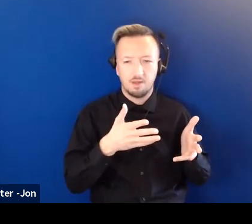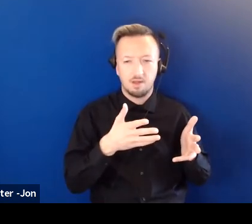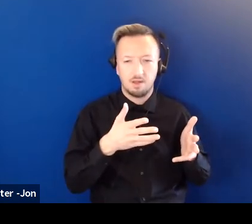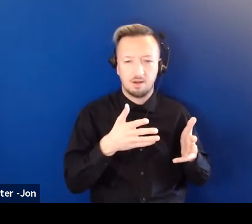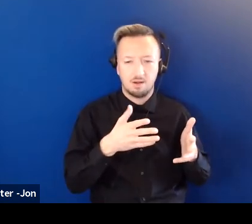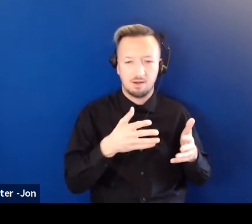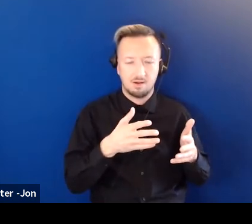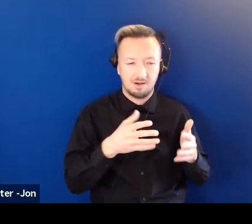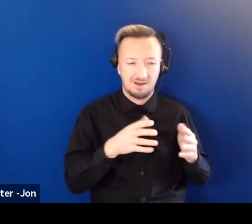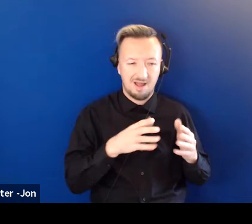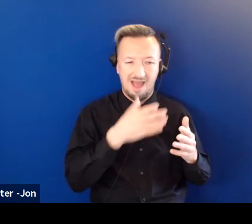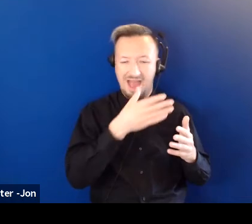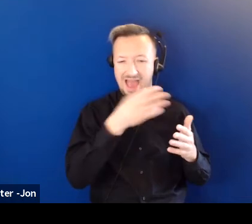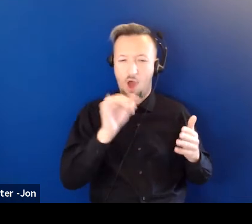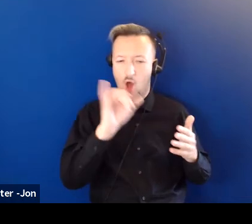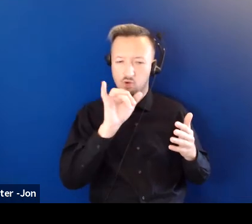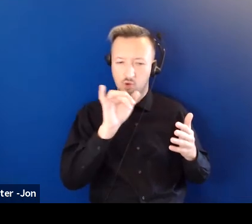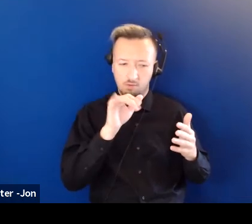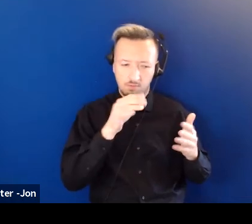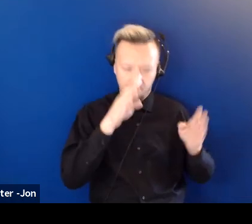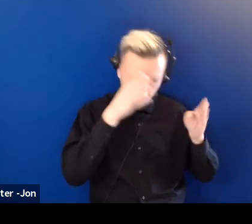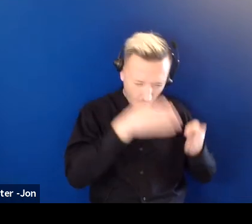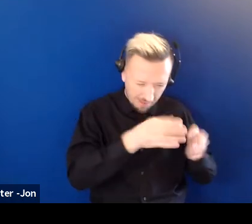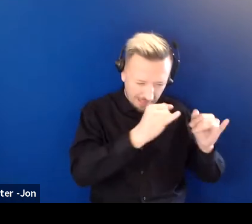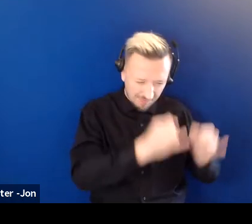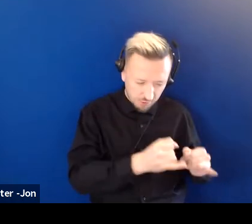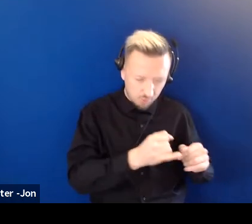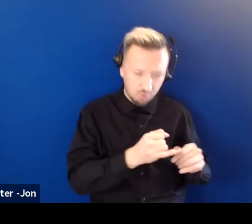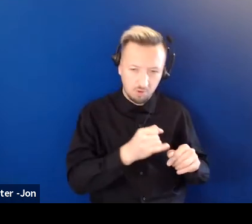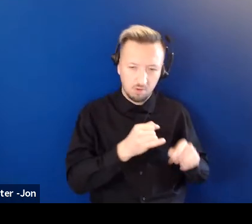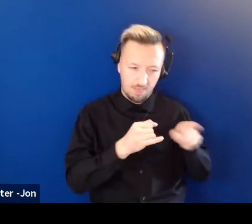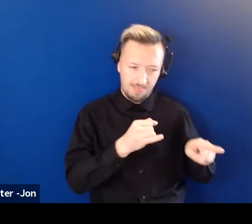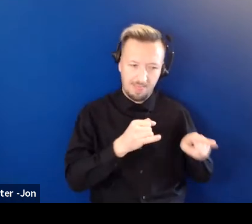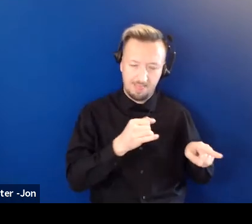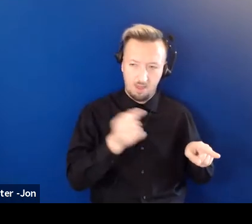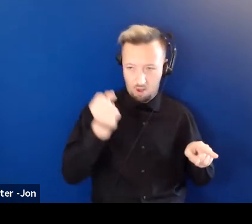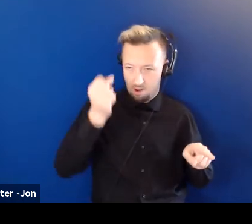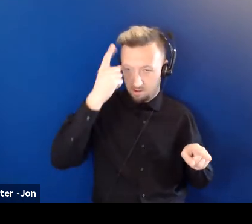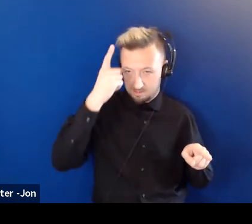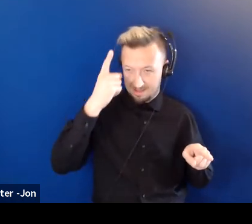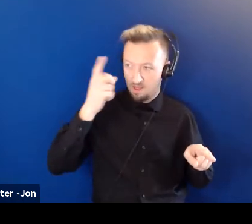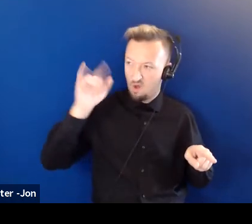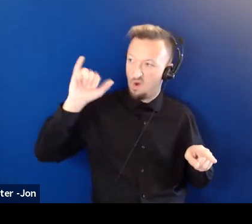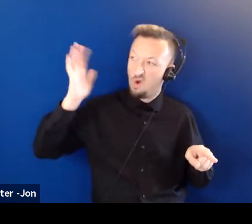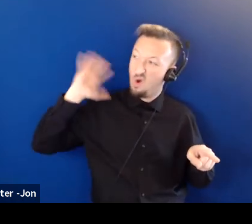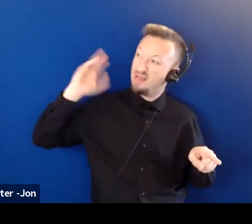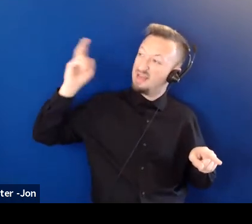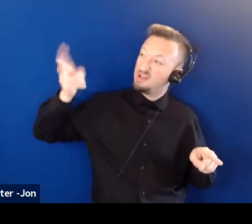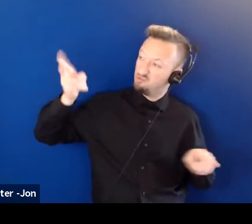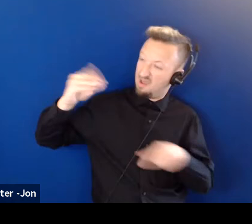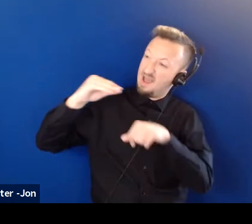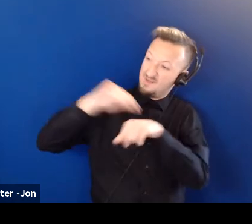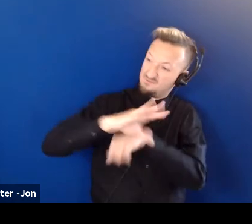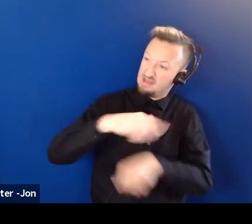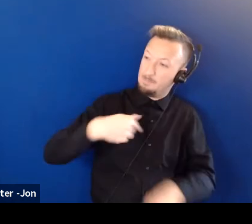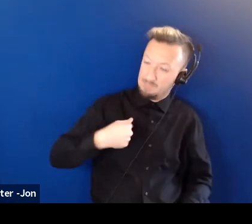sometimes take it to an individual level, so they understand how certain things that happen in history affect them, and also have like